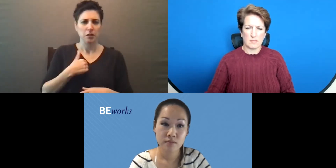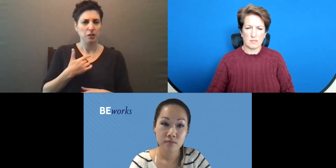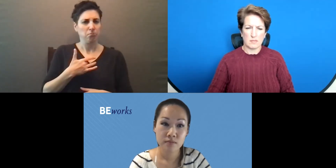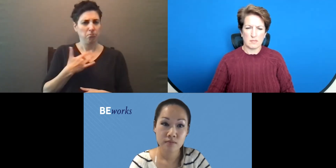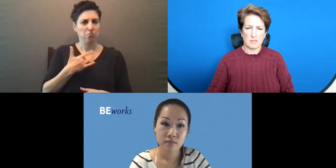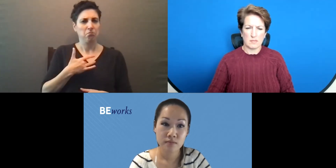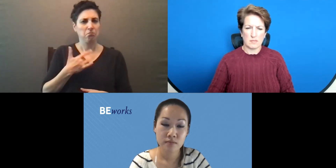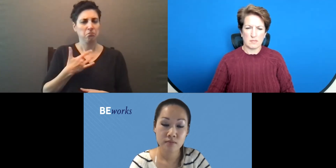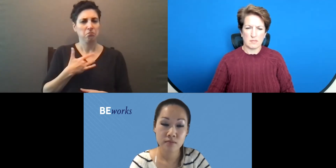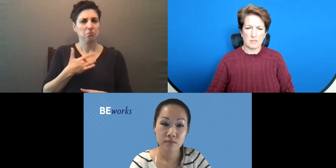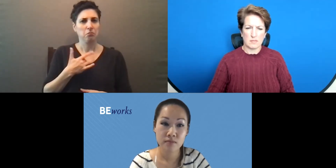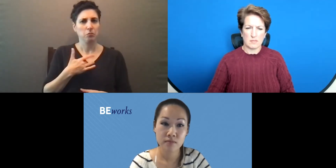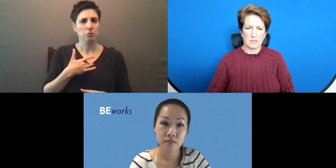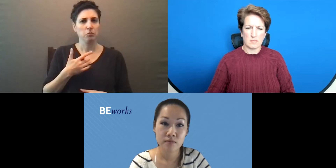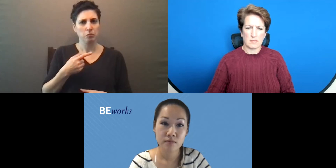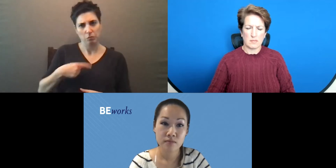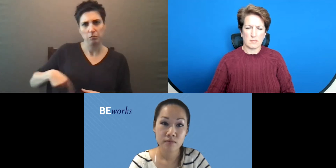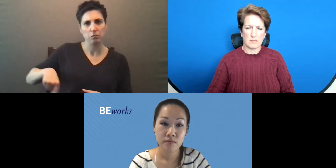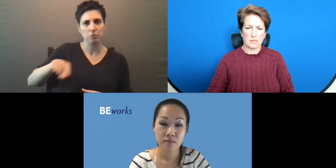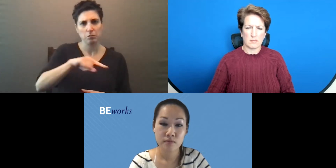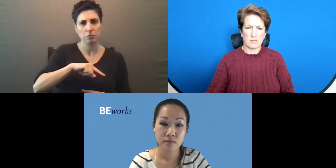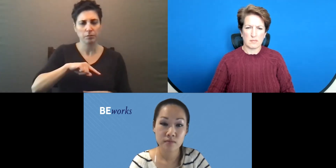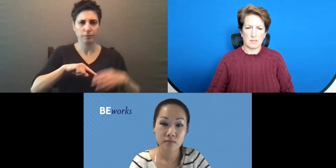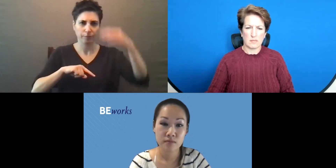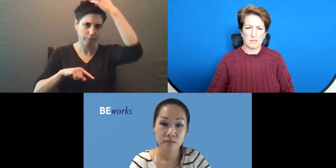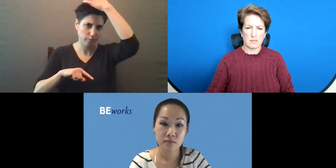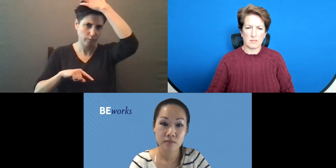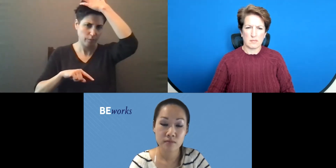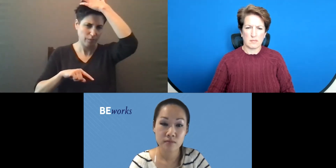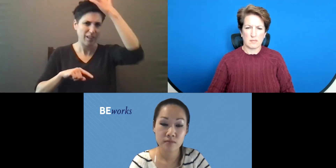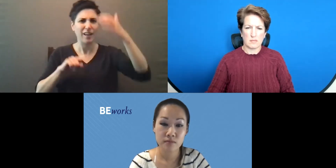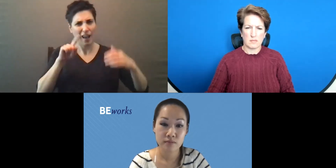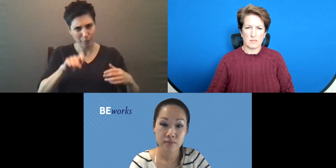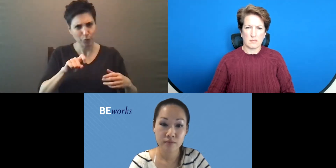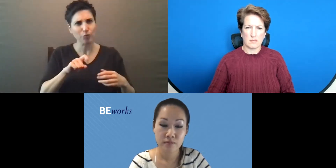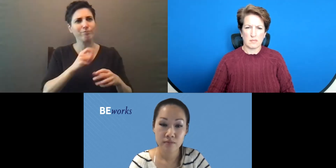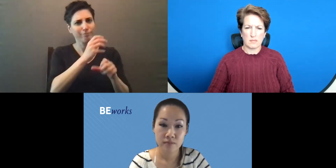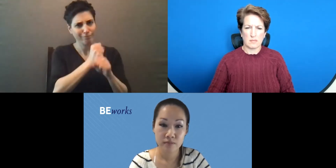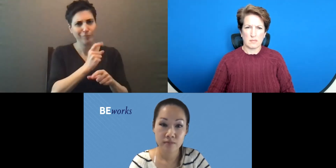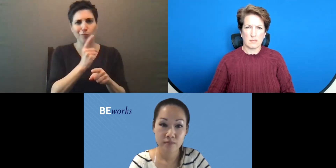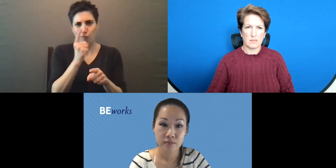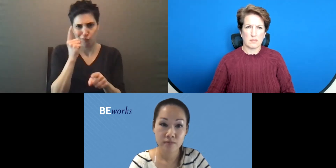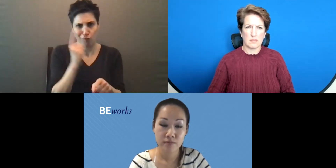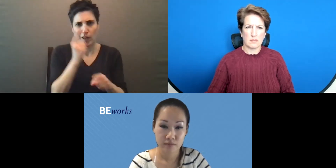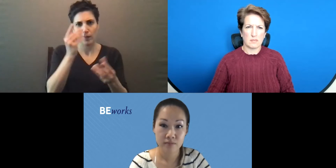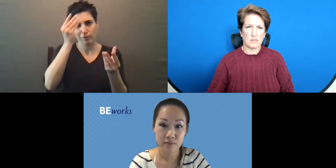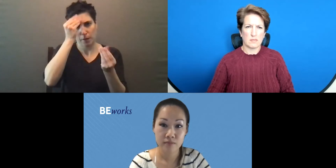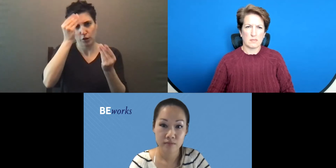to get the correct information from